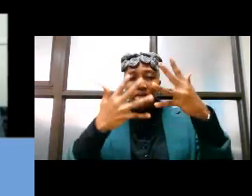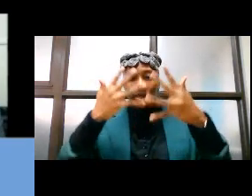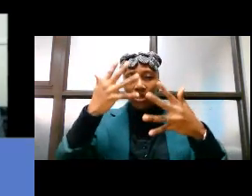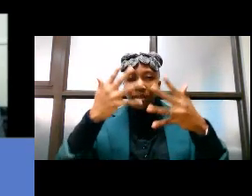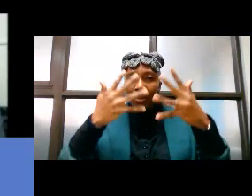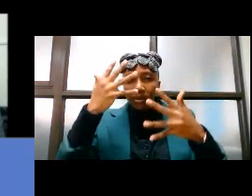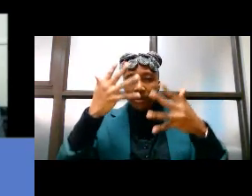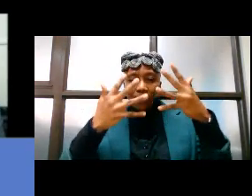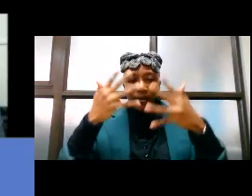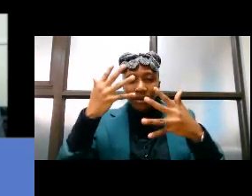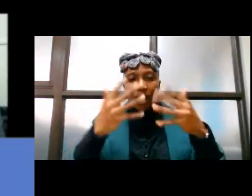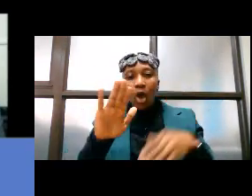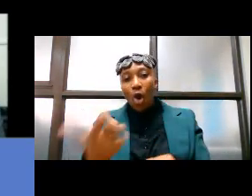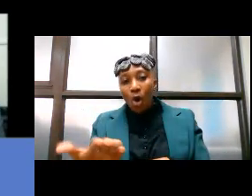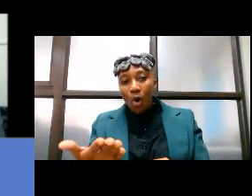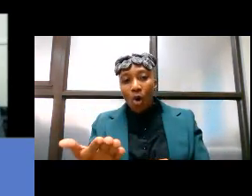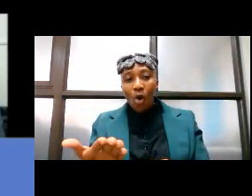squint.